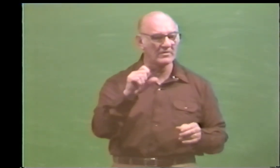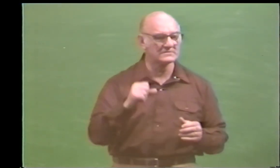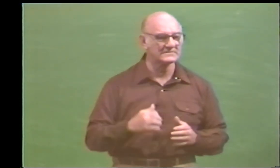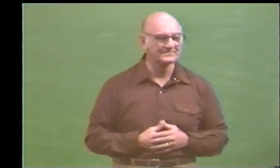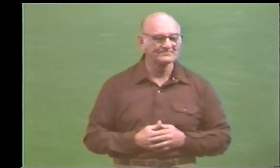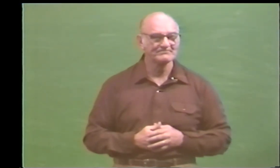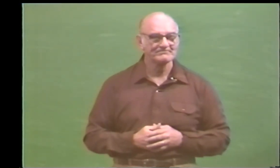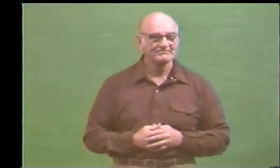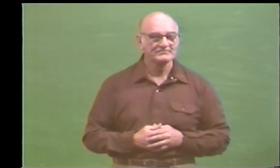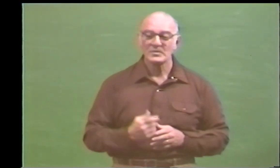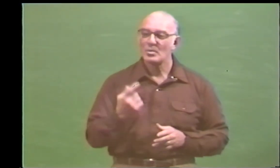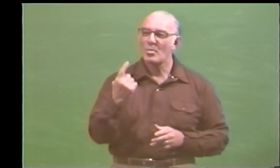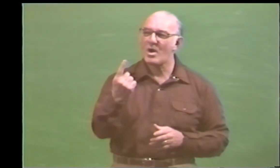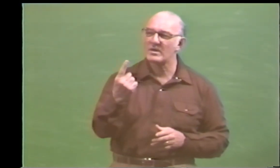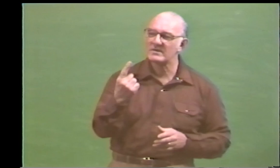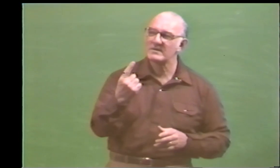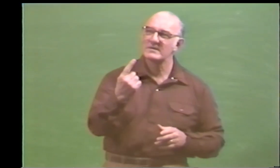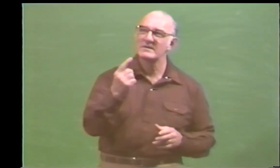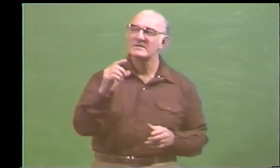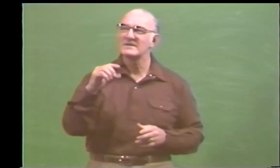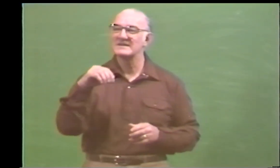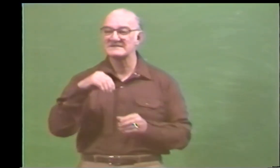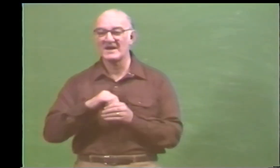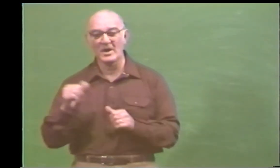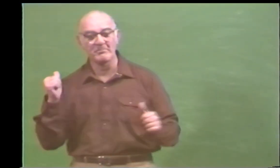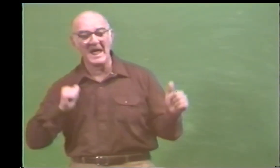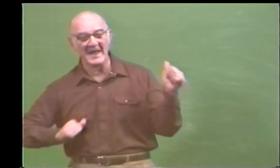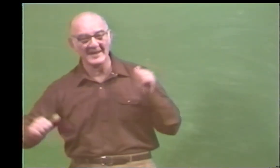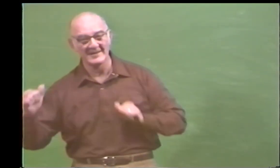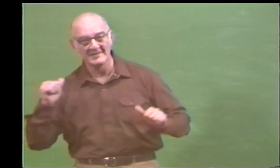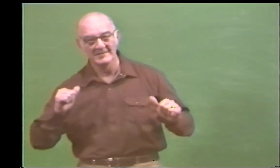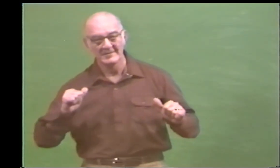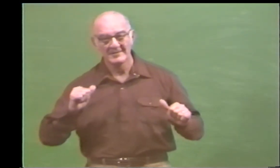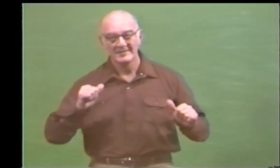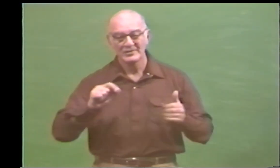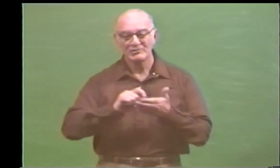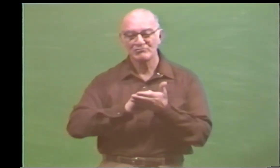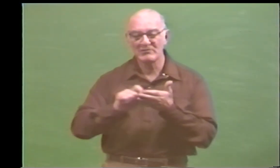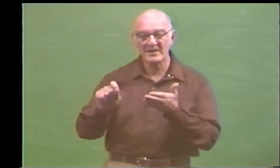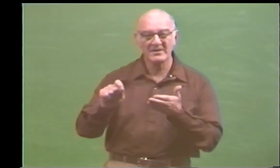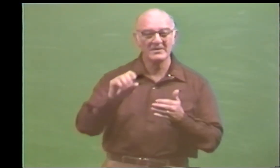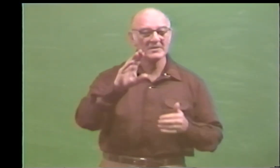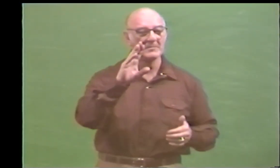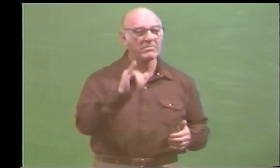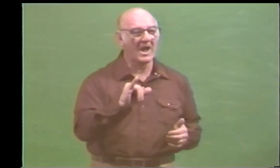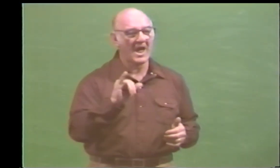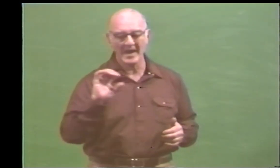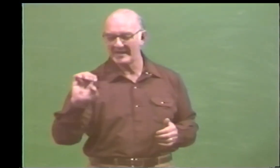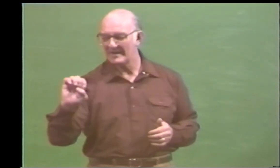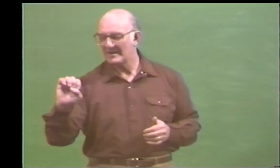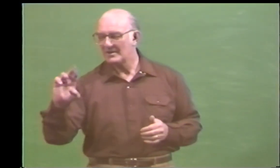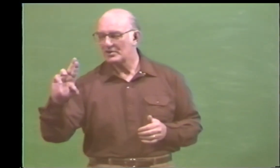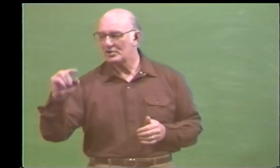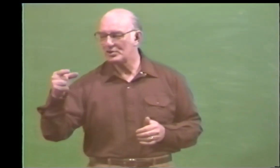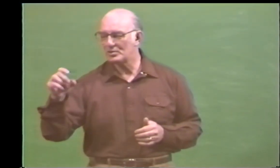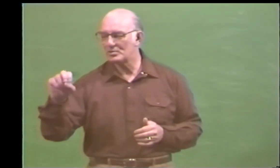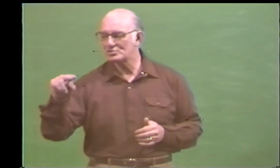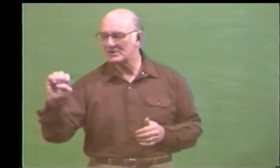novels. One is in a play written by